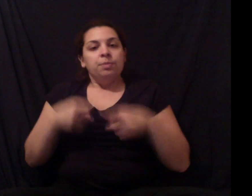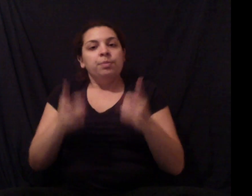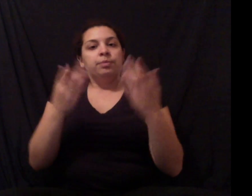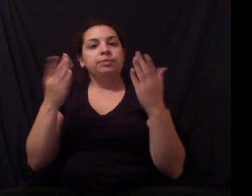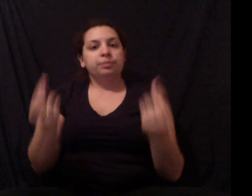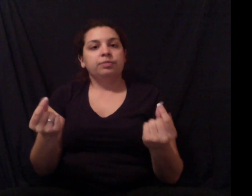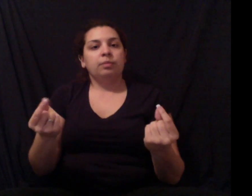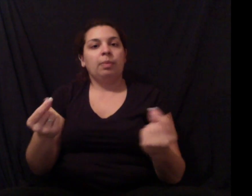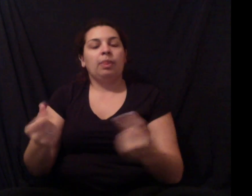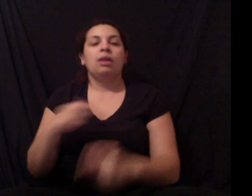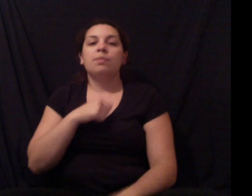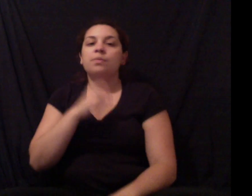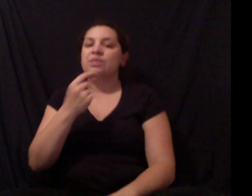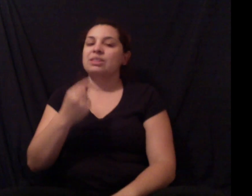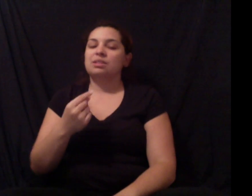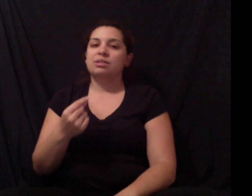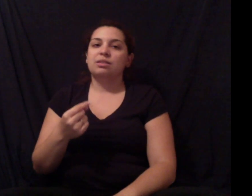do an a cappella version of our theme song.